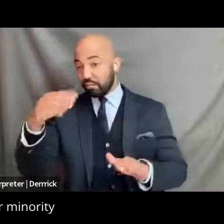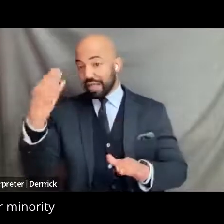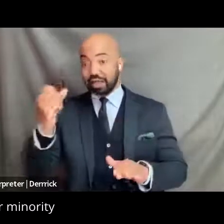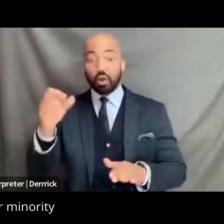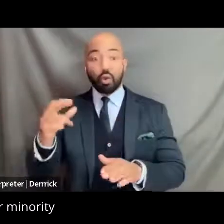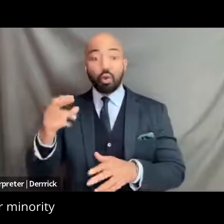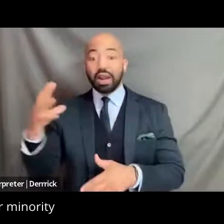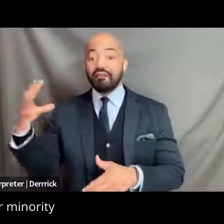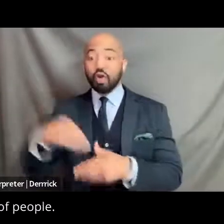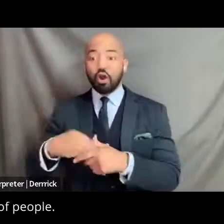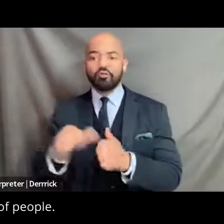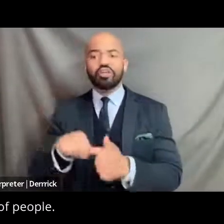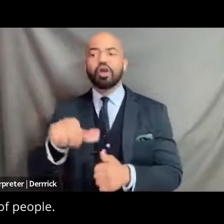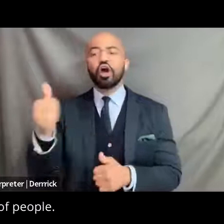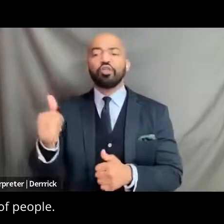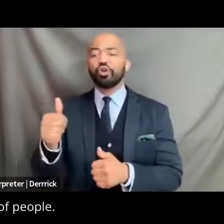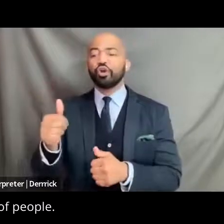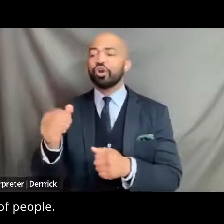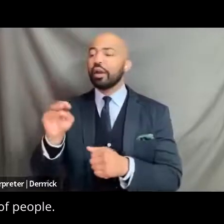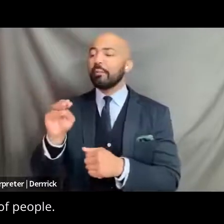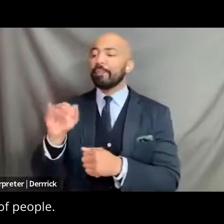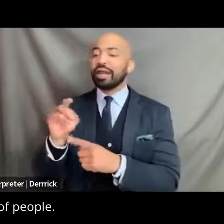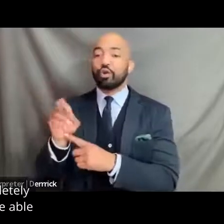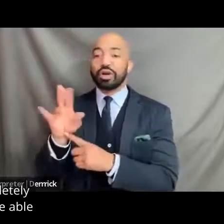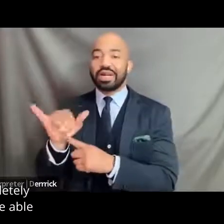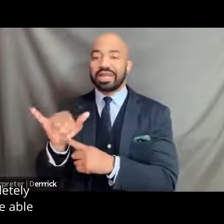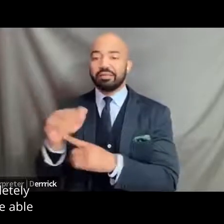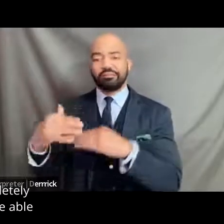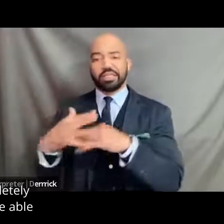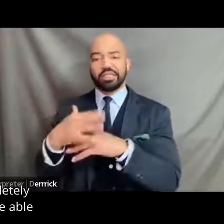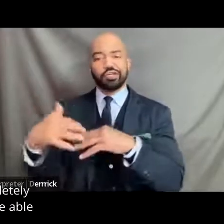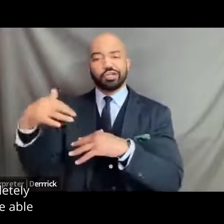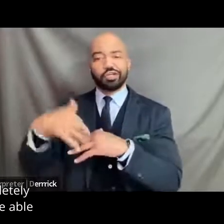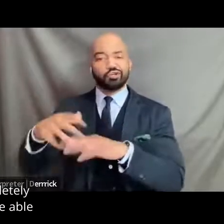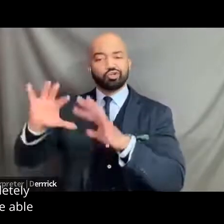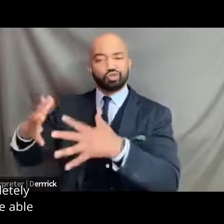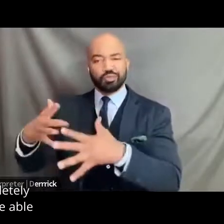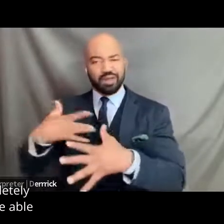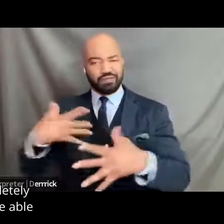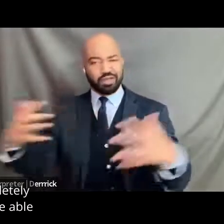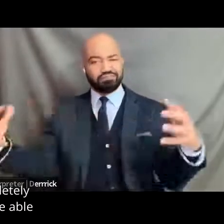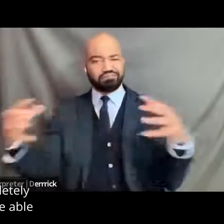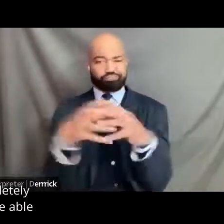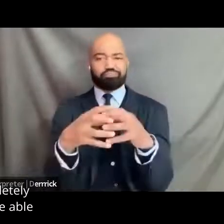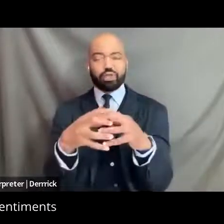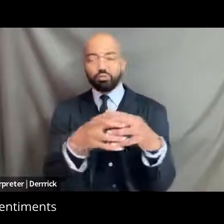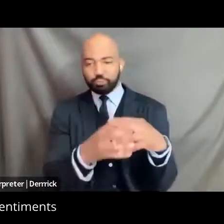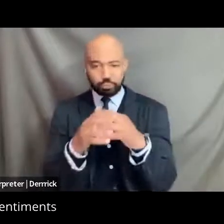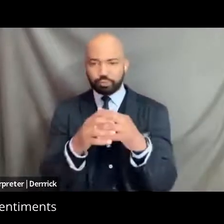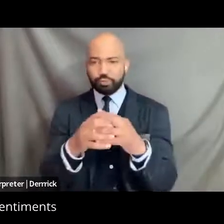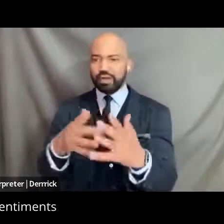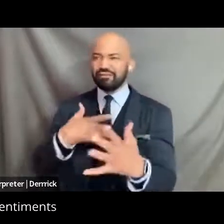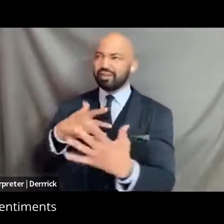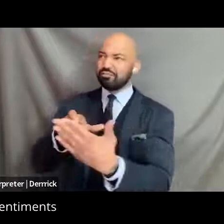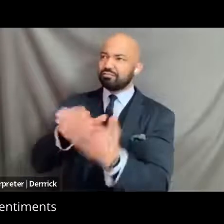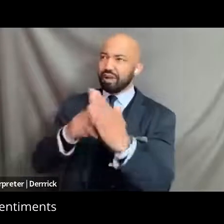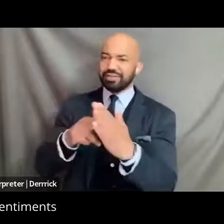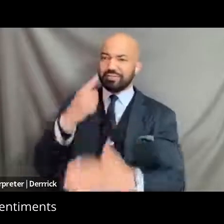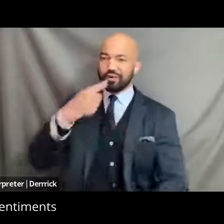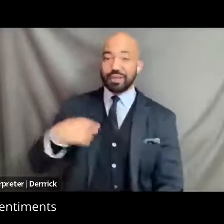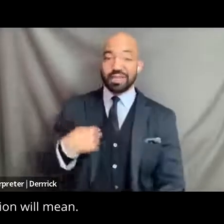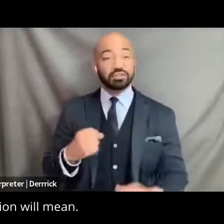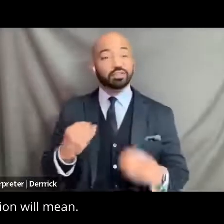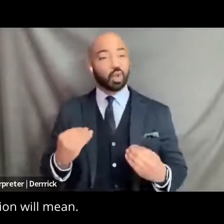of another minority or indigenous group of people um and so i'm completely honored to just be able to echo some of my